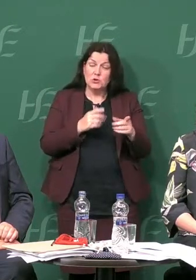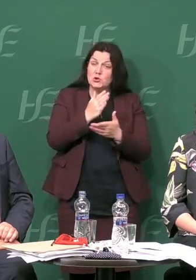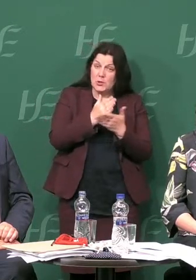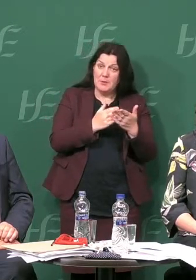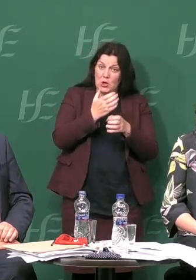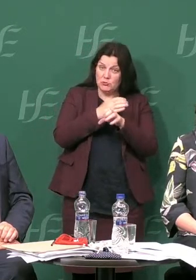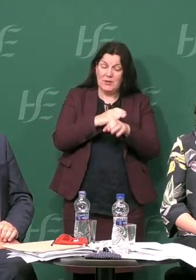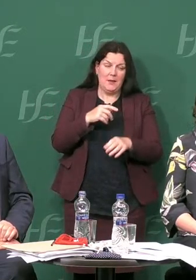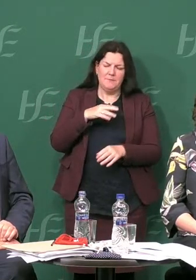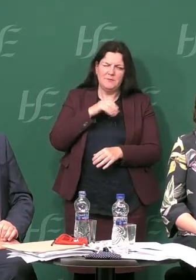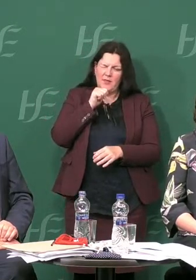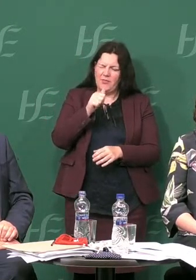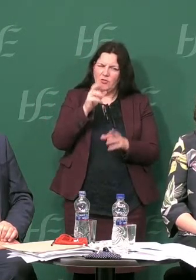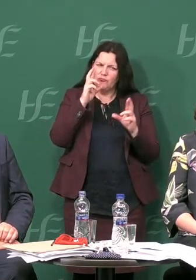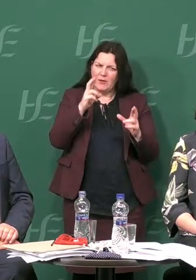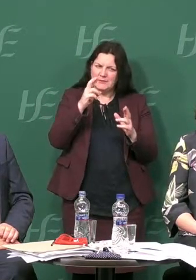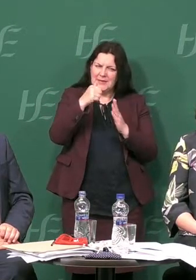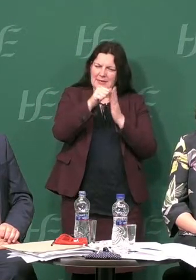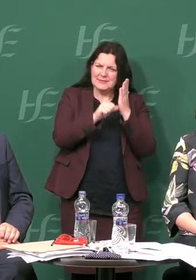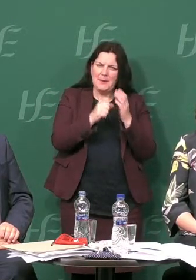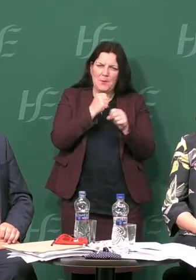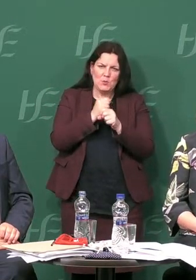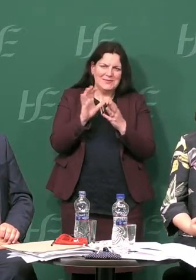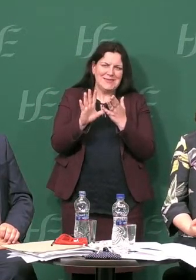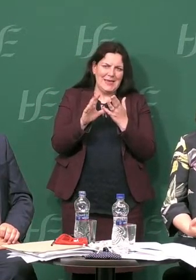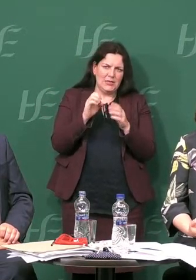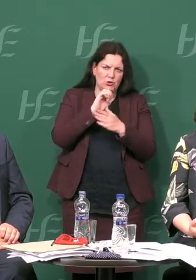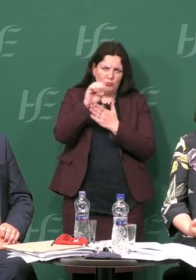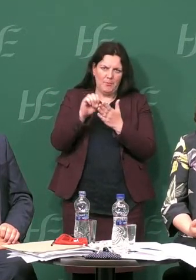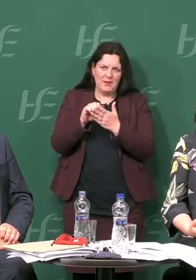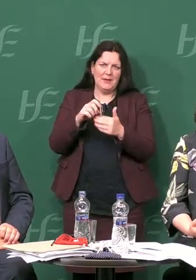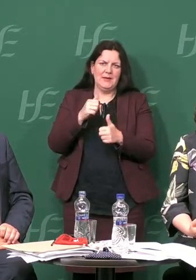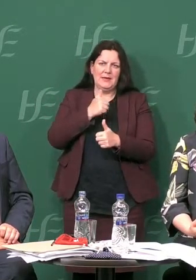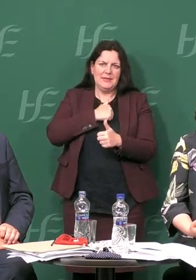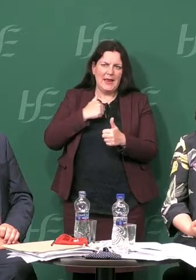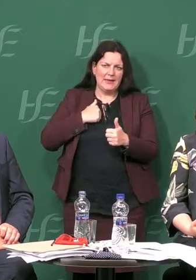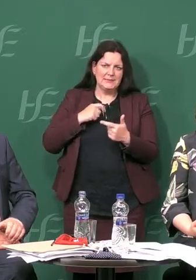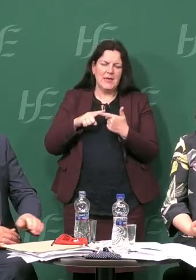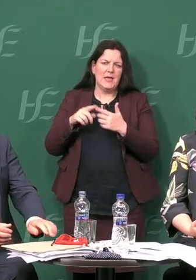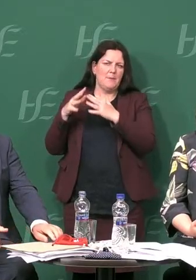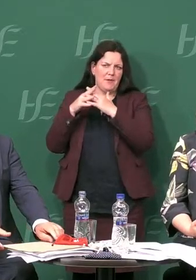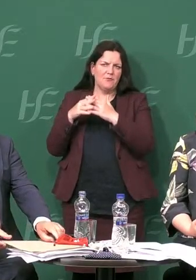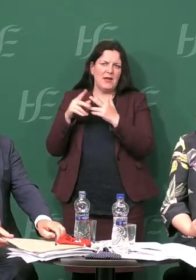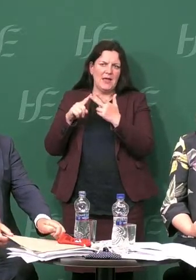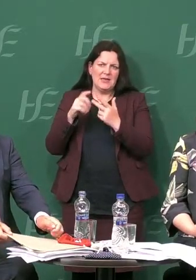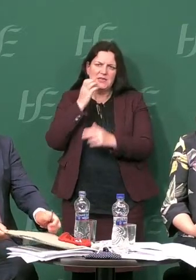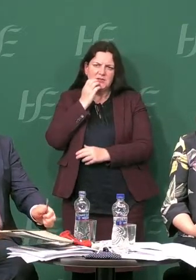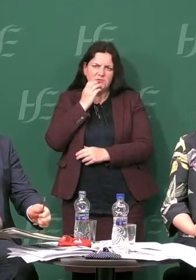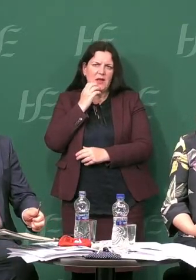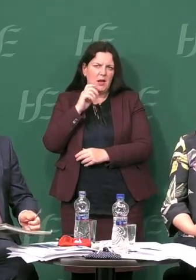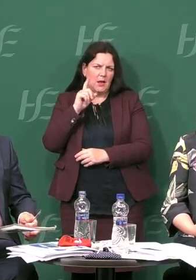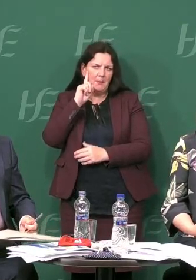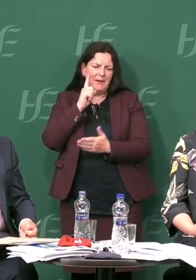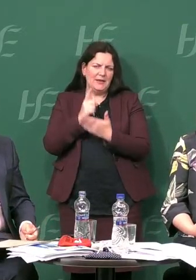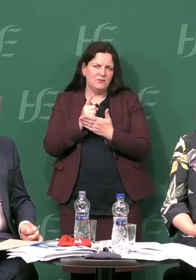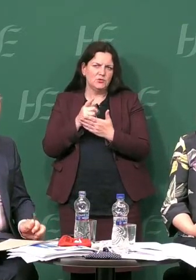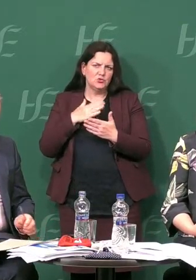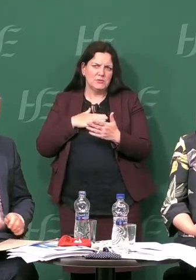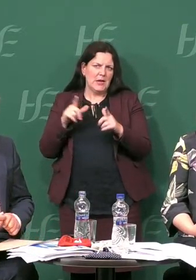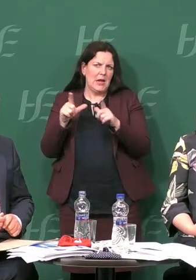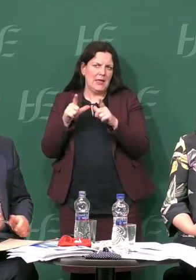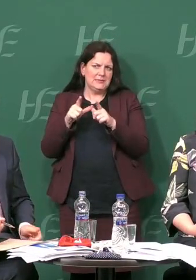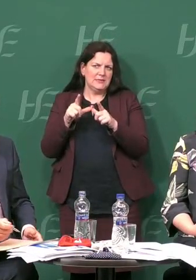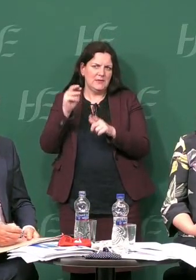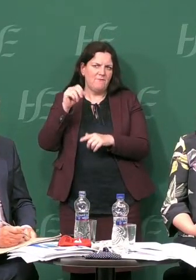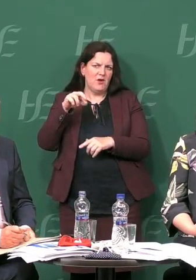countries. Off the top of my head, I don't have the exact list. It's around 10 in Europe. There's Canada, there's America, and there's Israel. I believe Israel have just licensed the